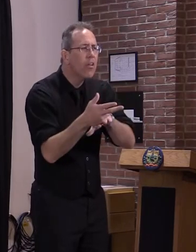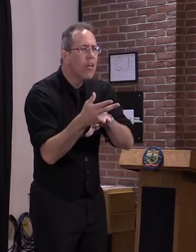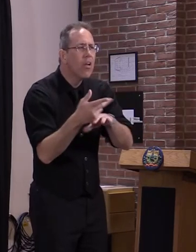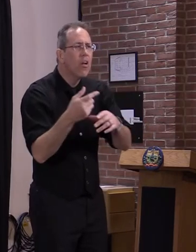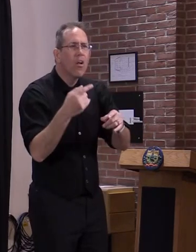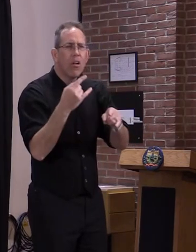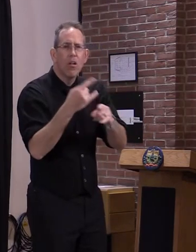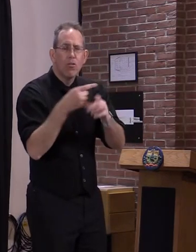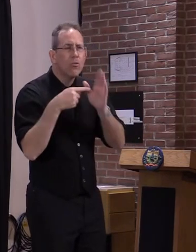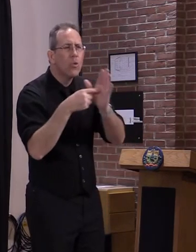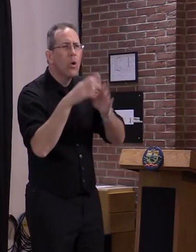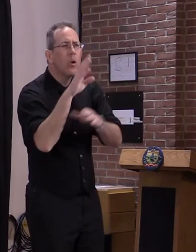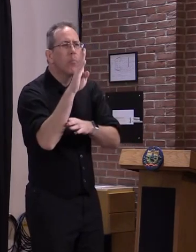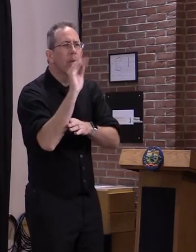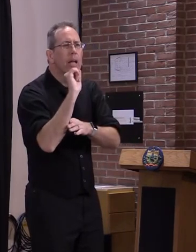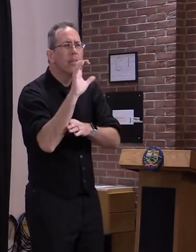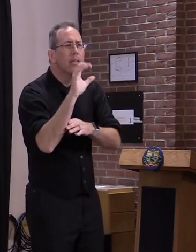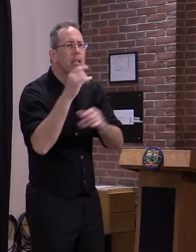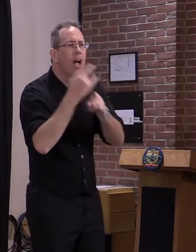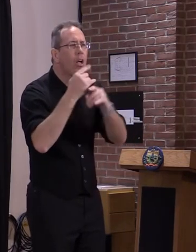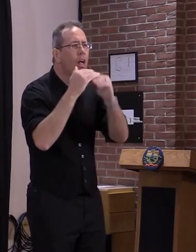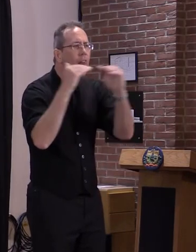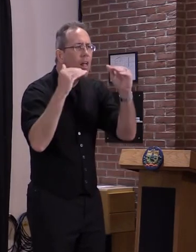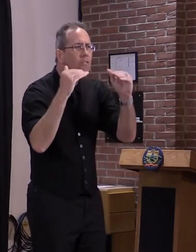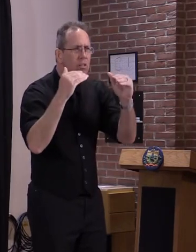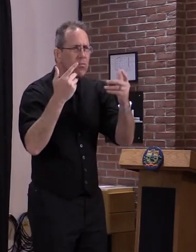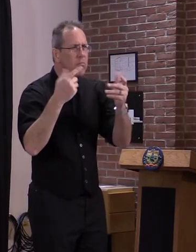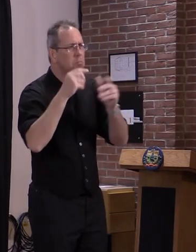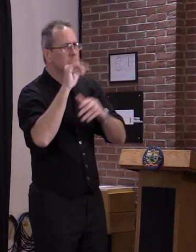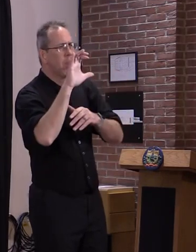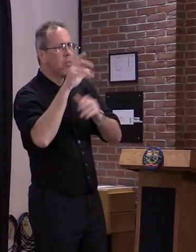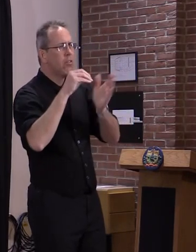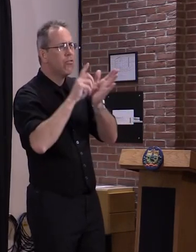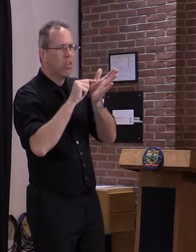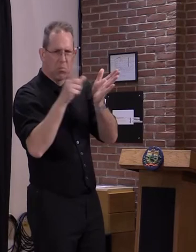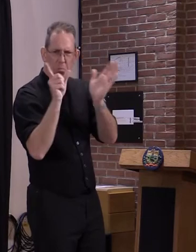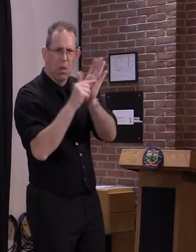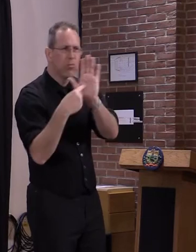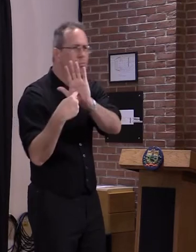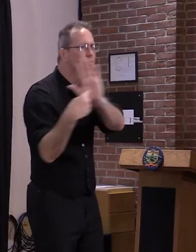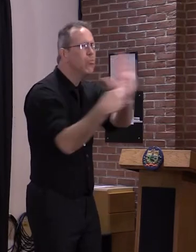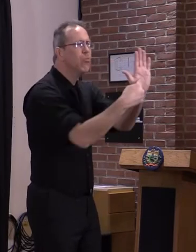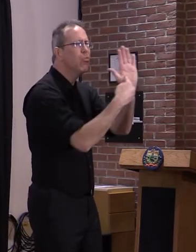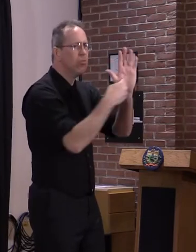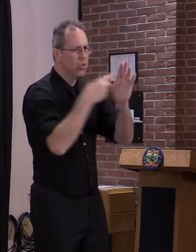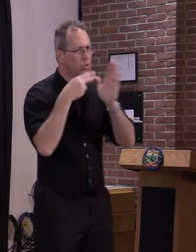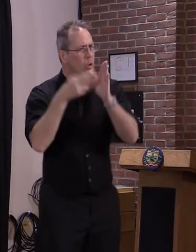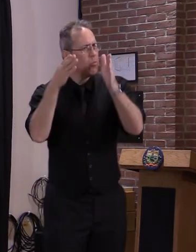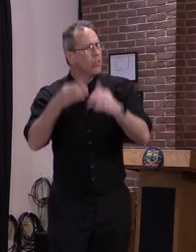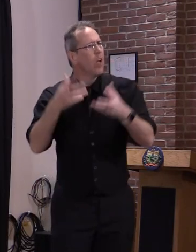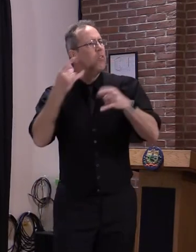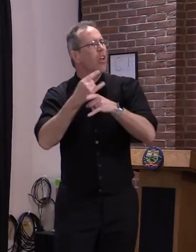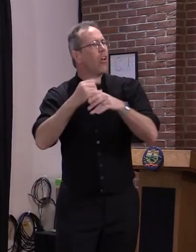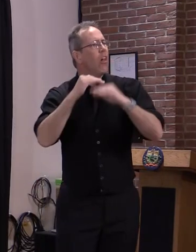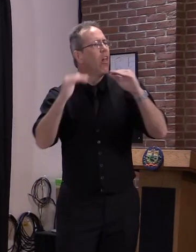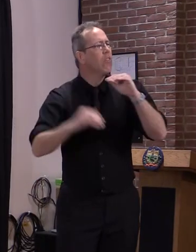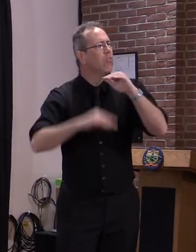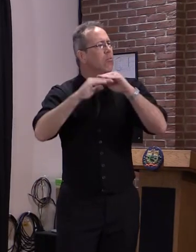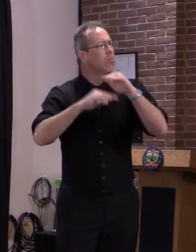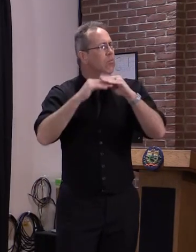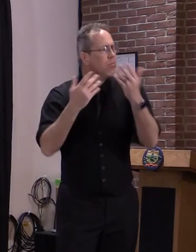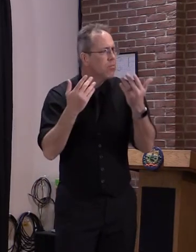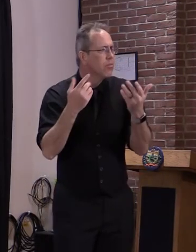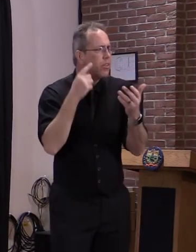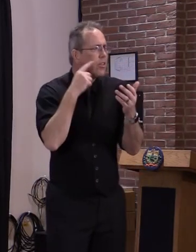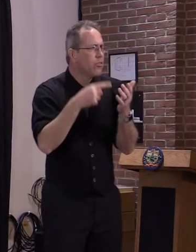switched from the previous administration. So just one of those changes that your administration has reduced transparency on, just for the record.